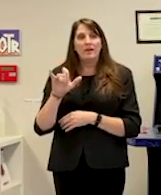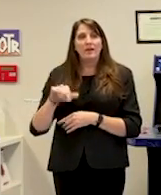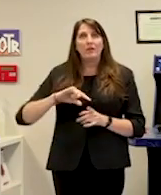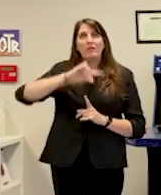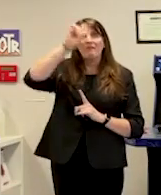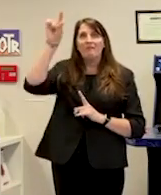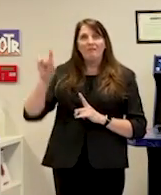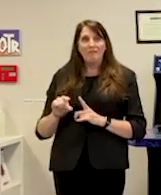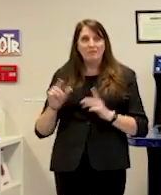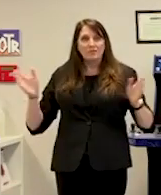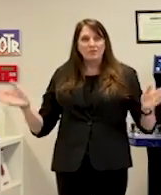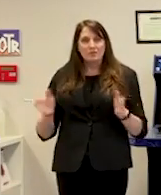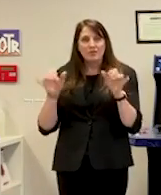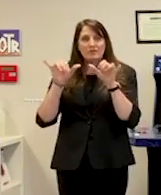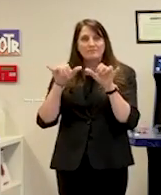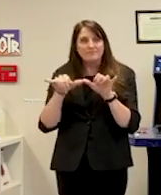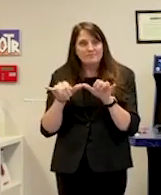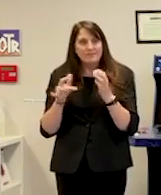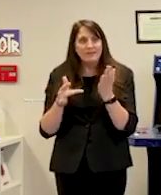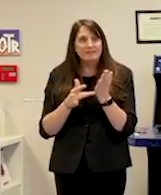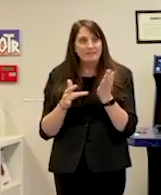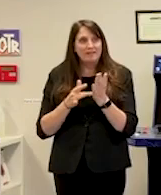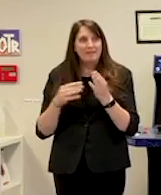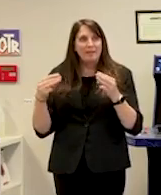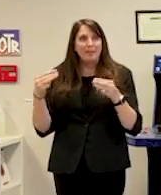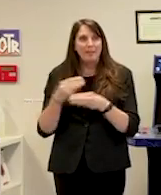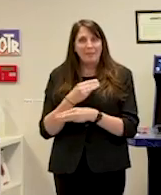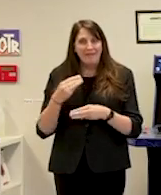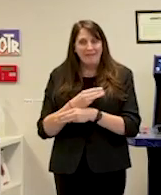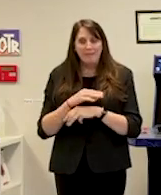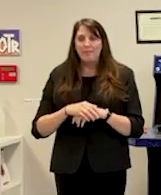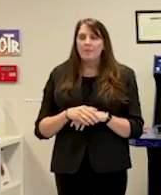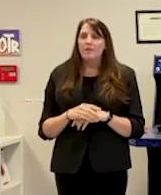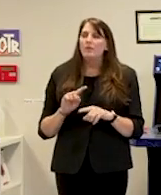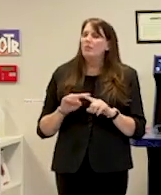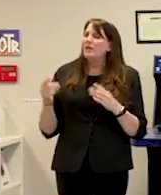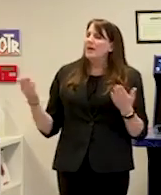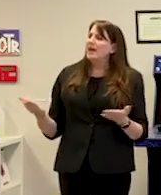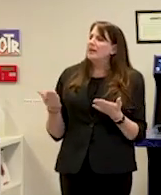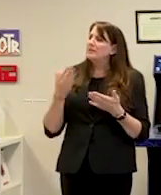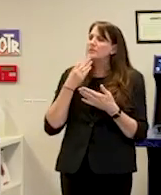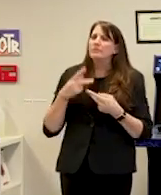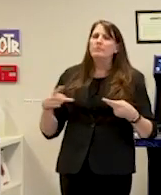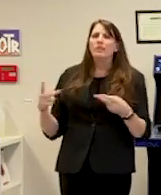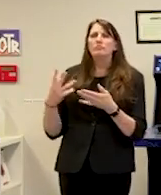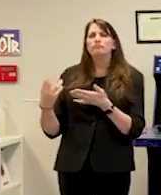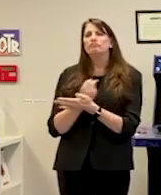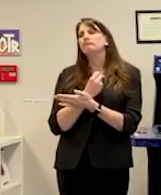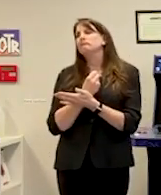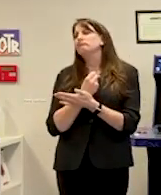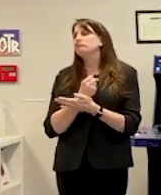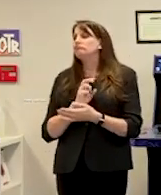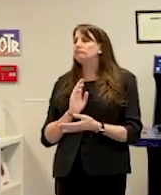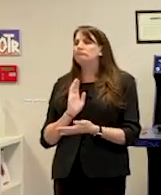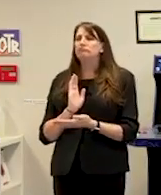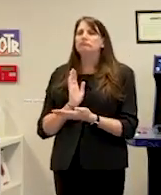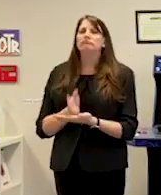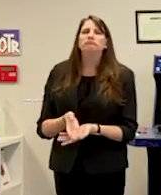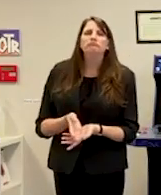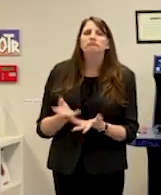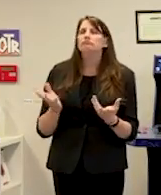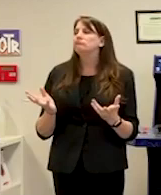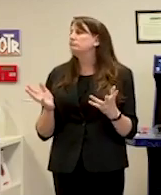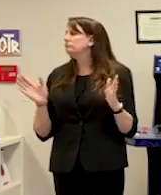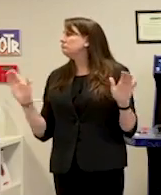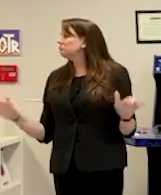and math. But the center is also a place just to drop in, to hang out, to do homework, to access computers